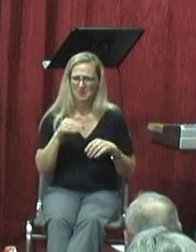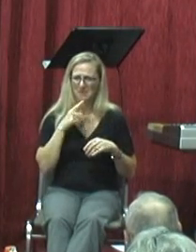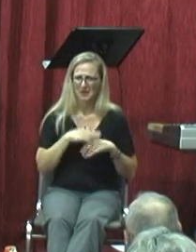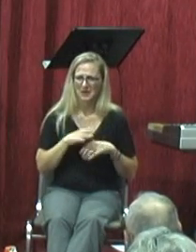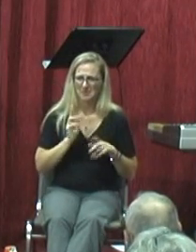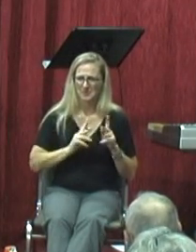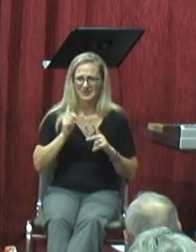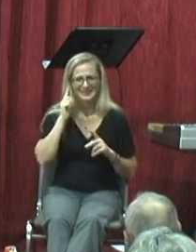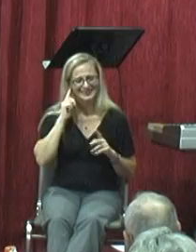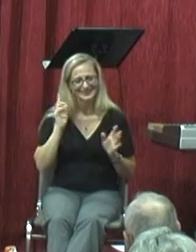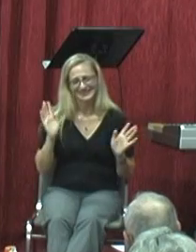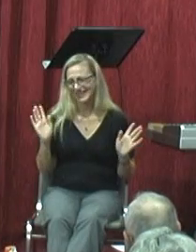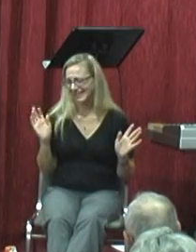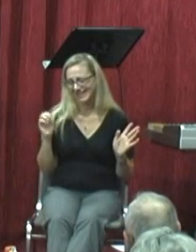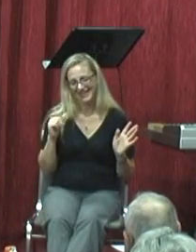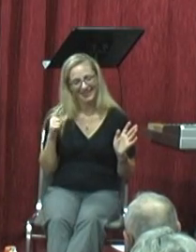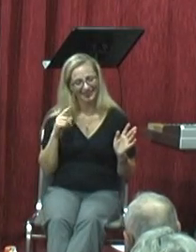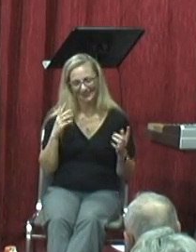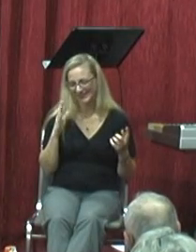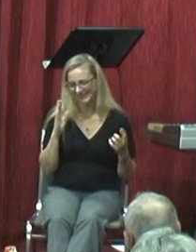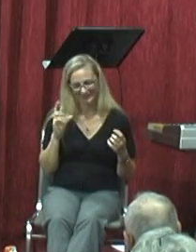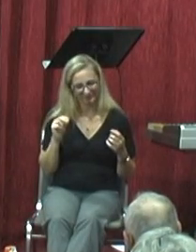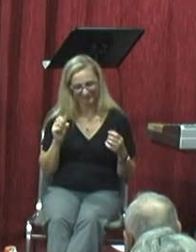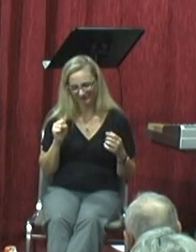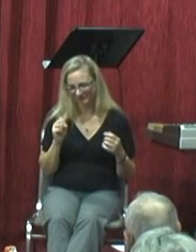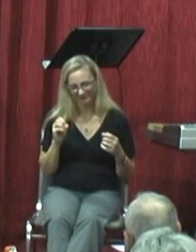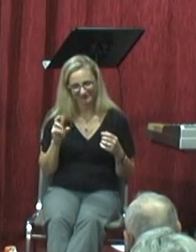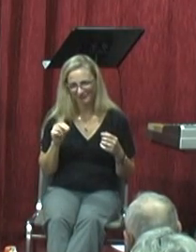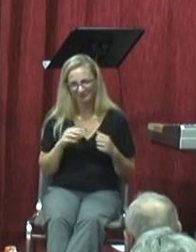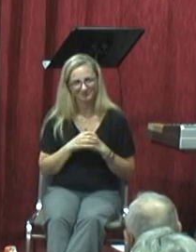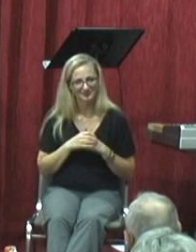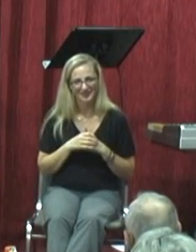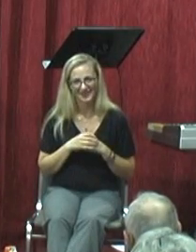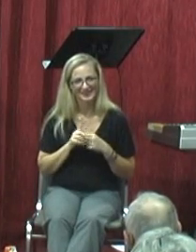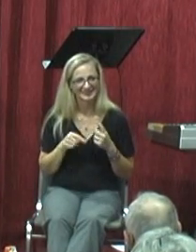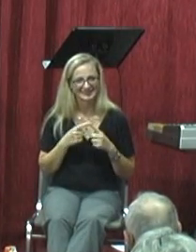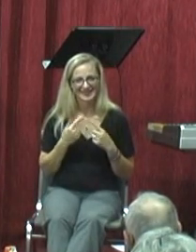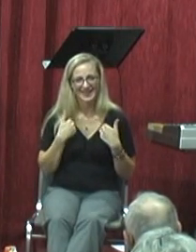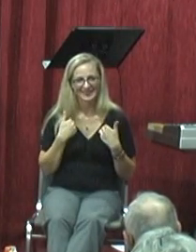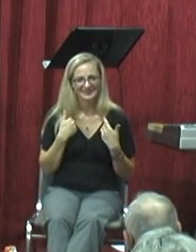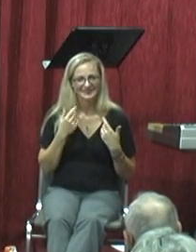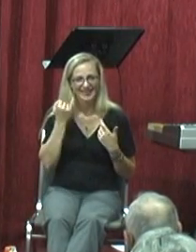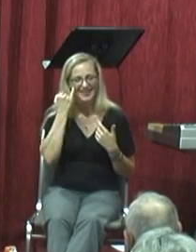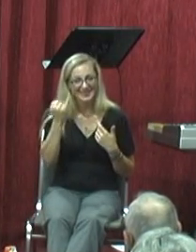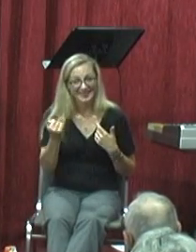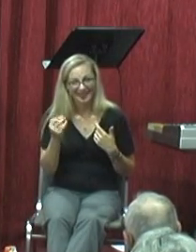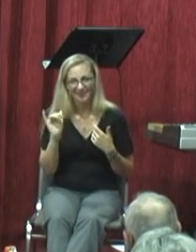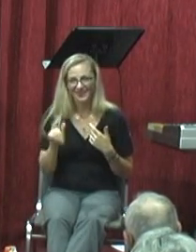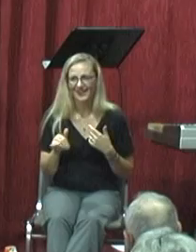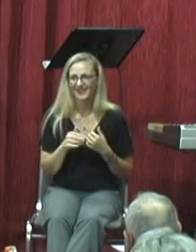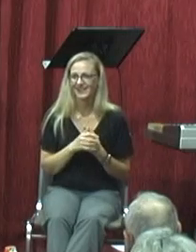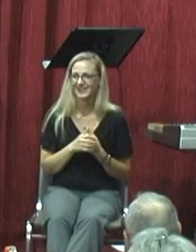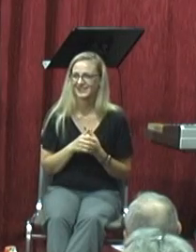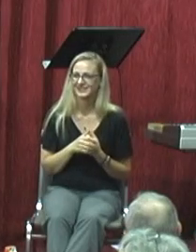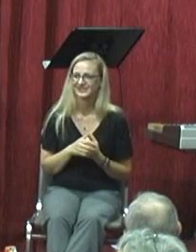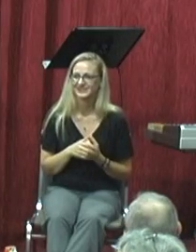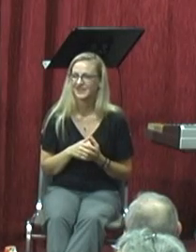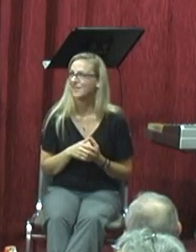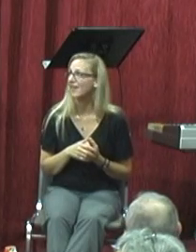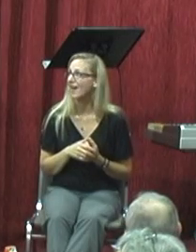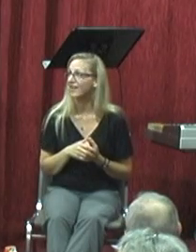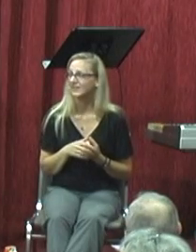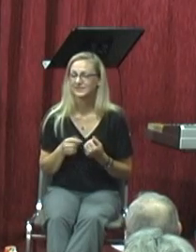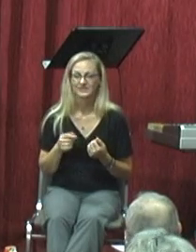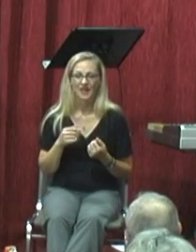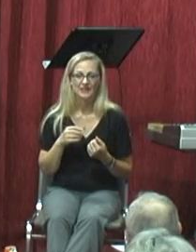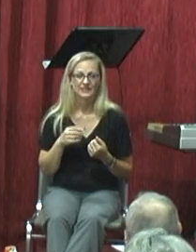ears? I didn't think that was going to happen. And then I had this revelation that I'd had